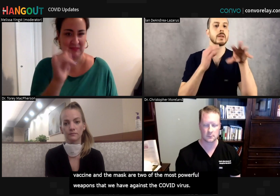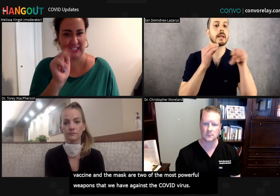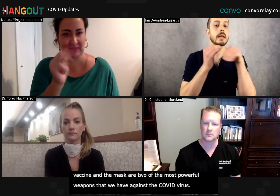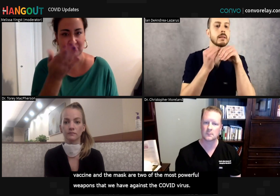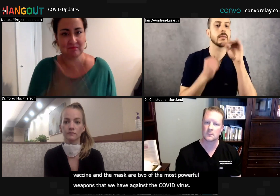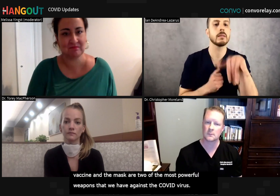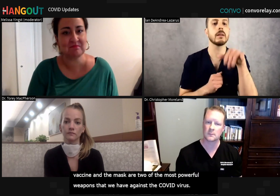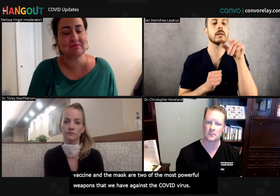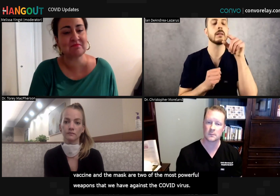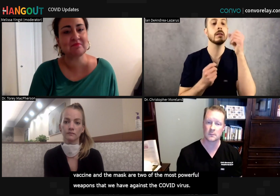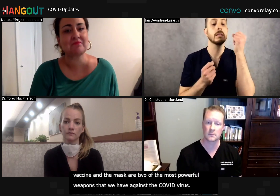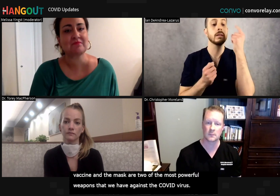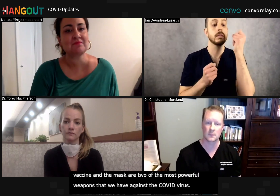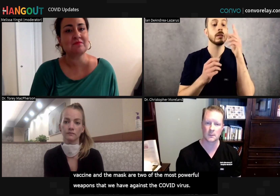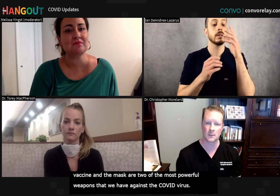Yeah, if I could chime in on that.